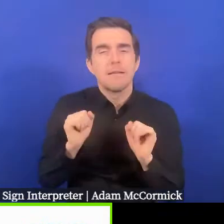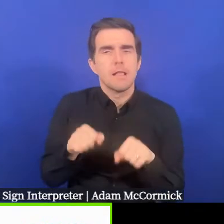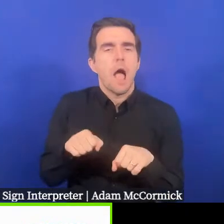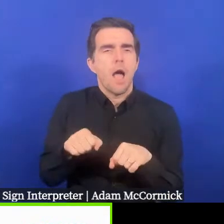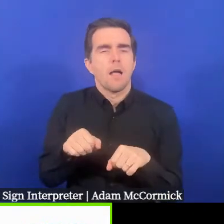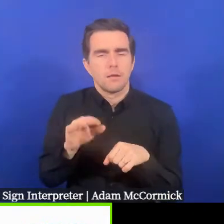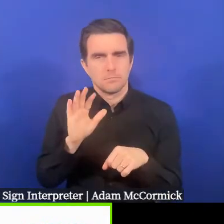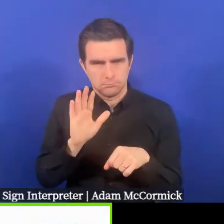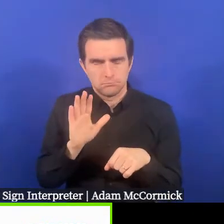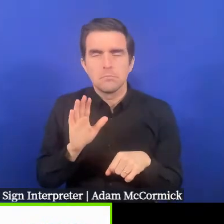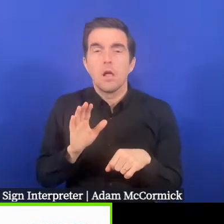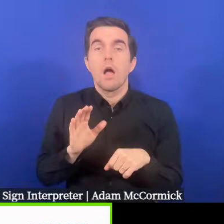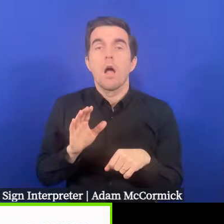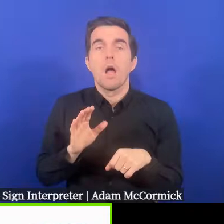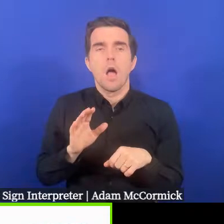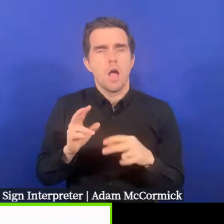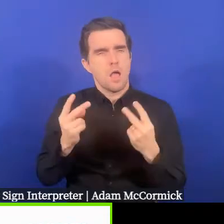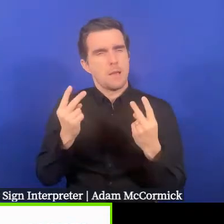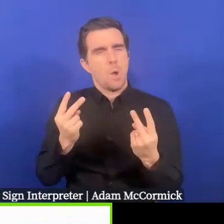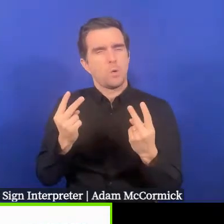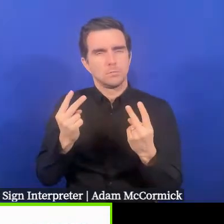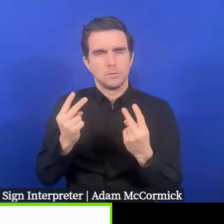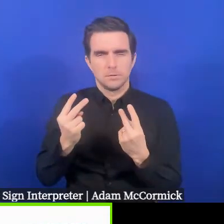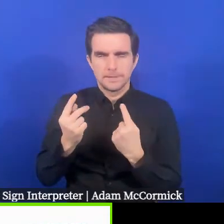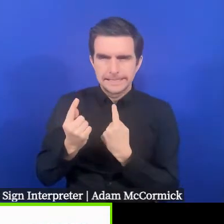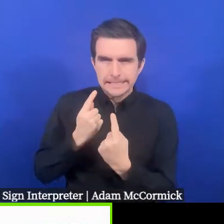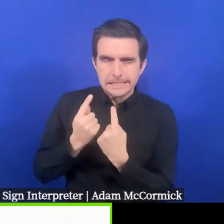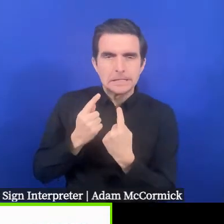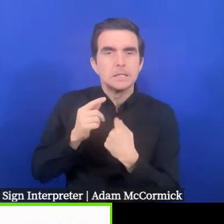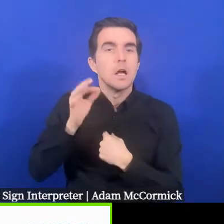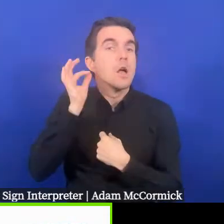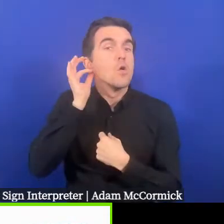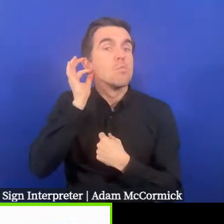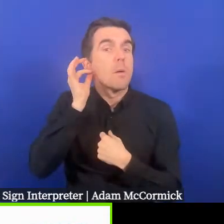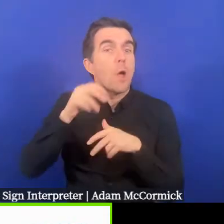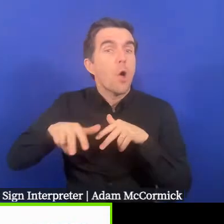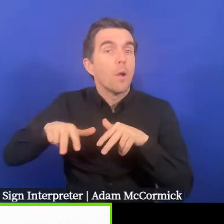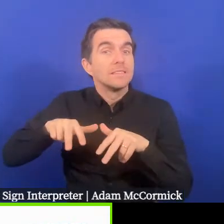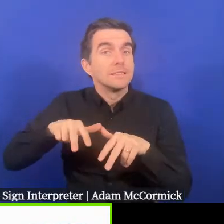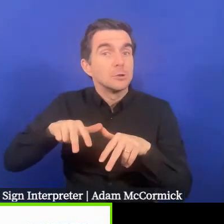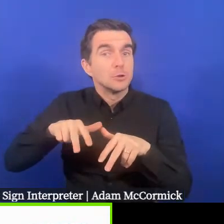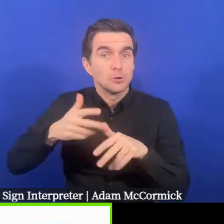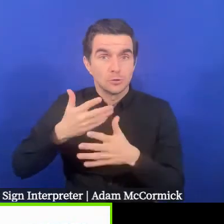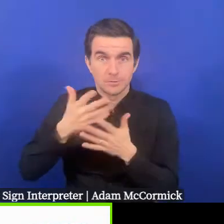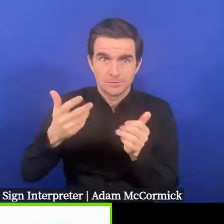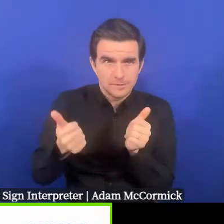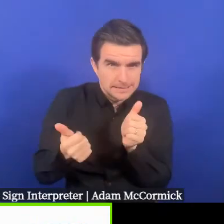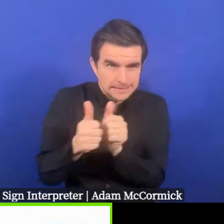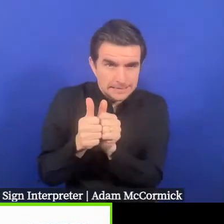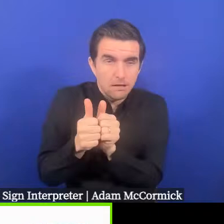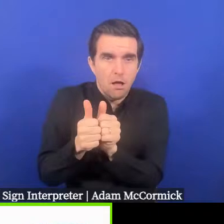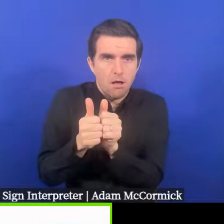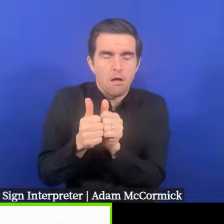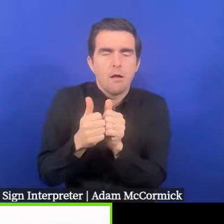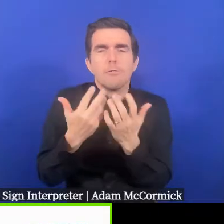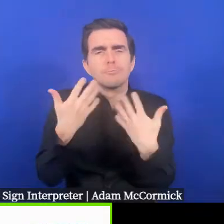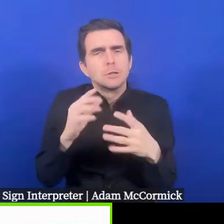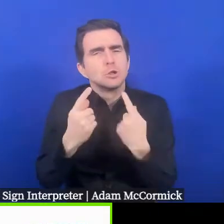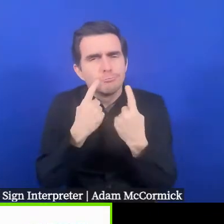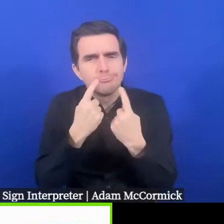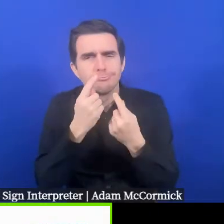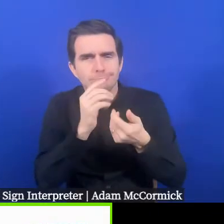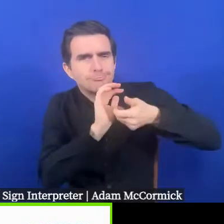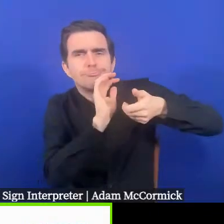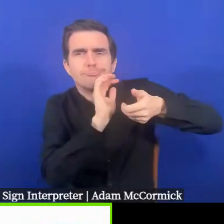collaborations, networks, having good people committed to this. And you also mentioned some of the challenges. How do we